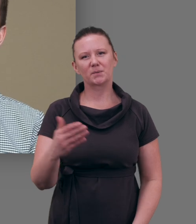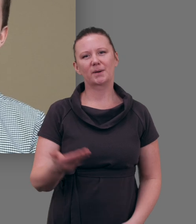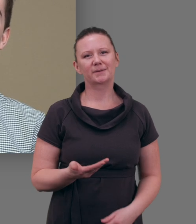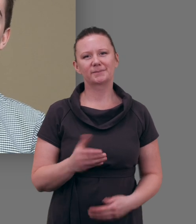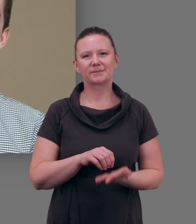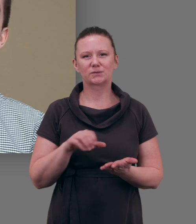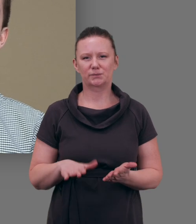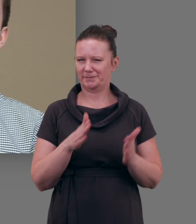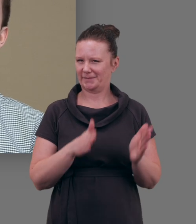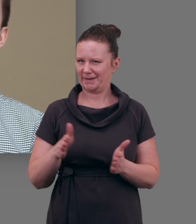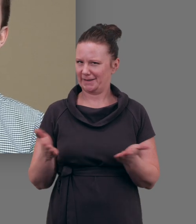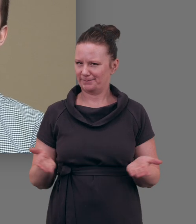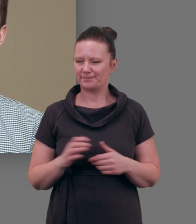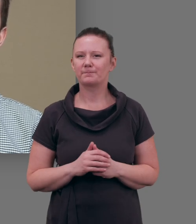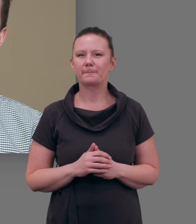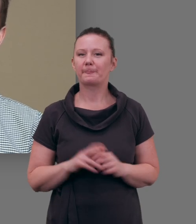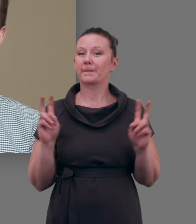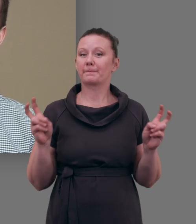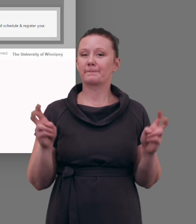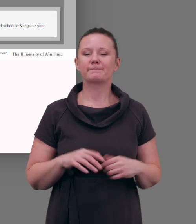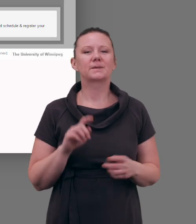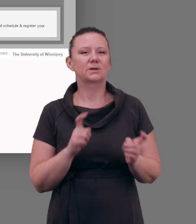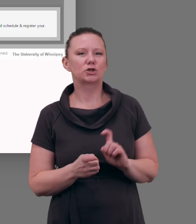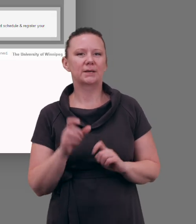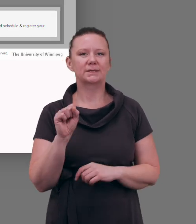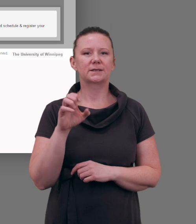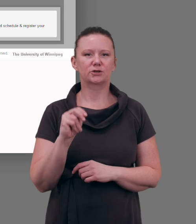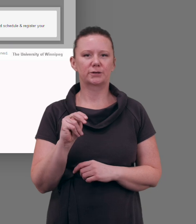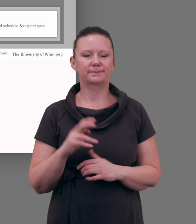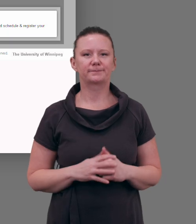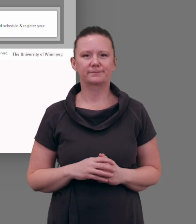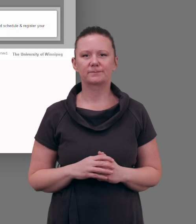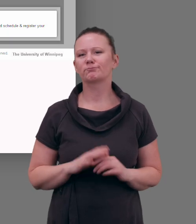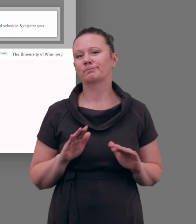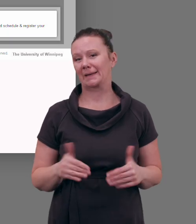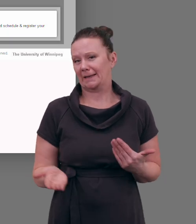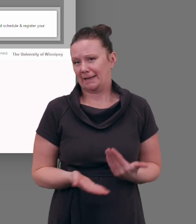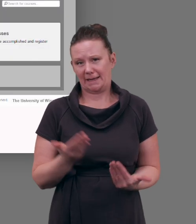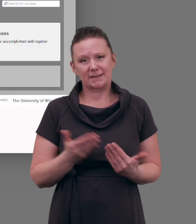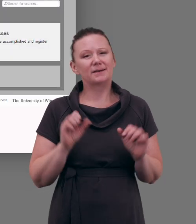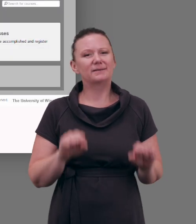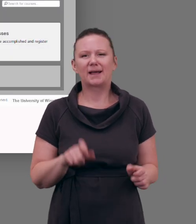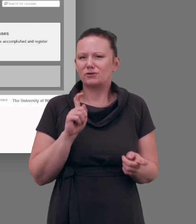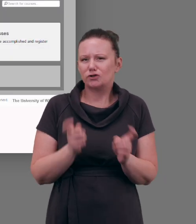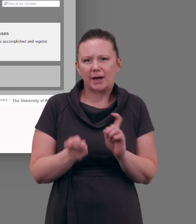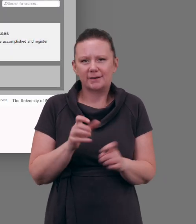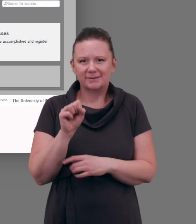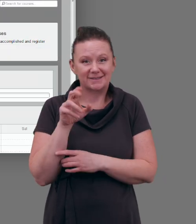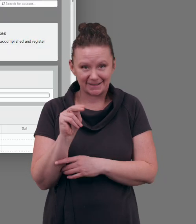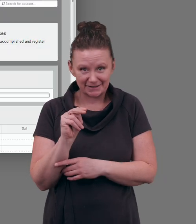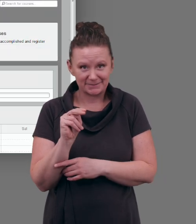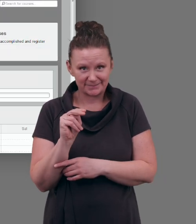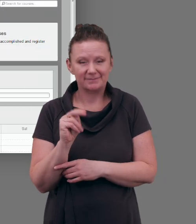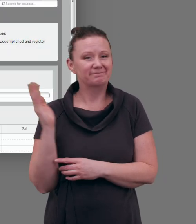Welcome to Student Planning, Changing Sections. Finding and changing your course sections is easy with Student Planning. You can do this